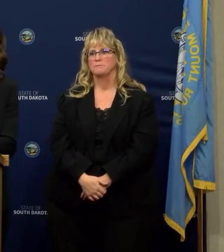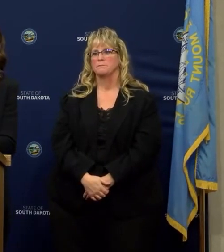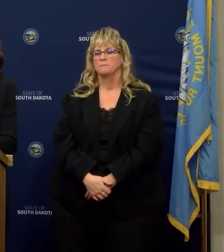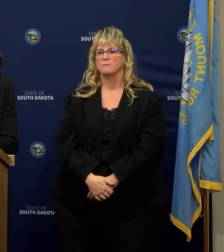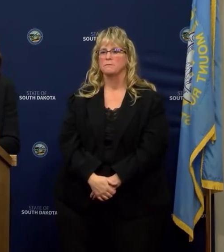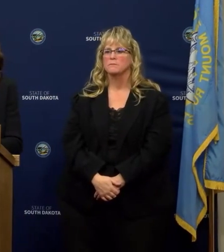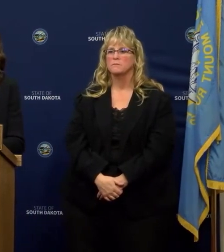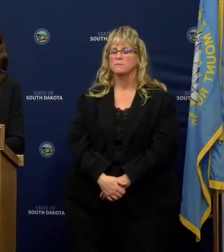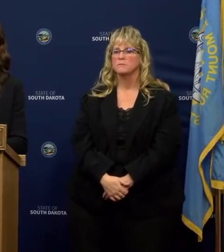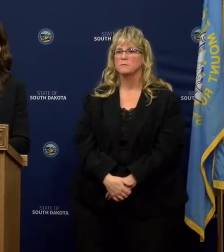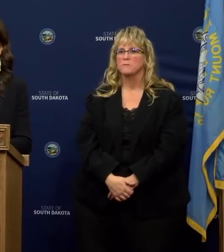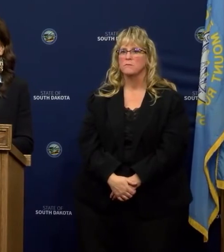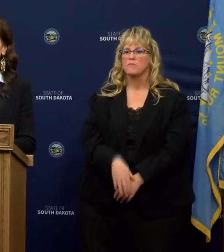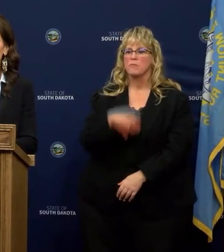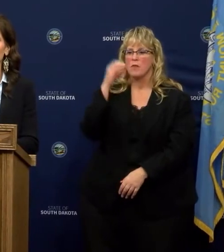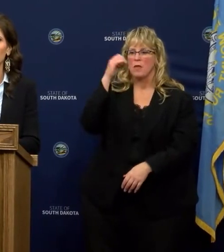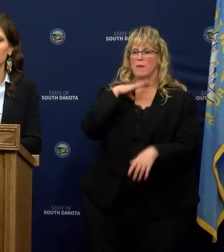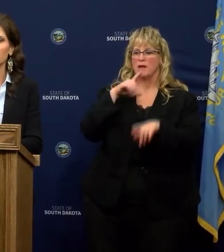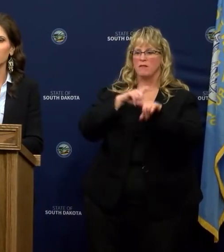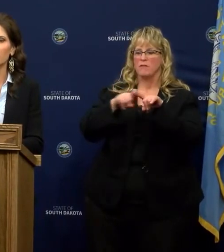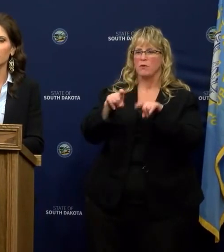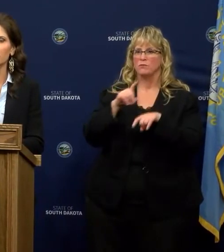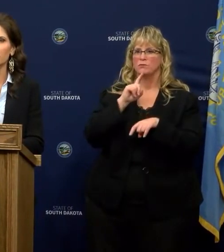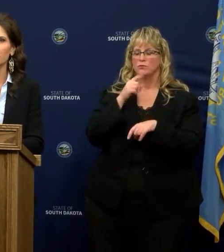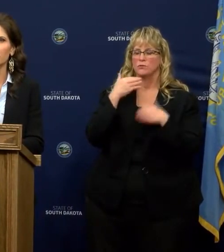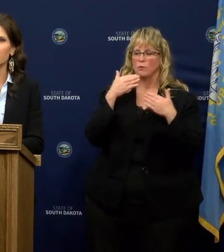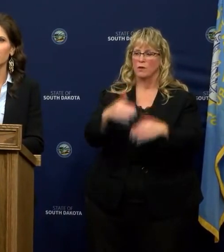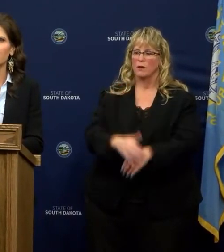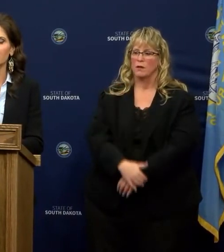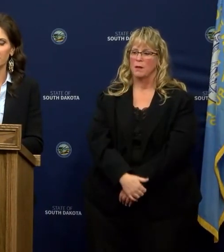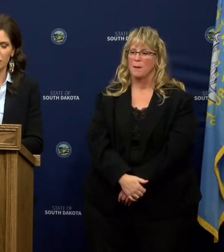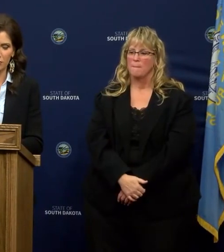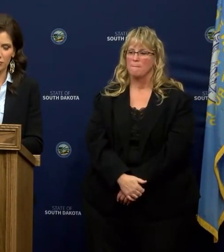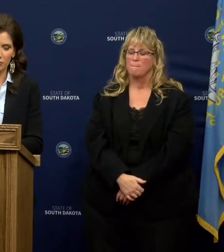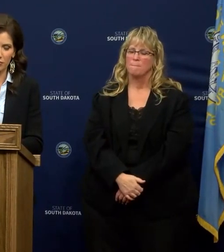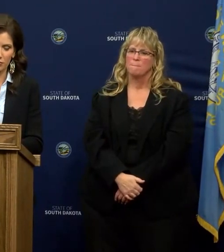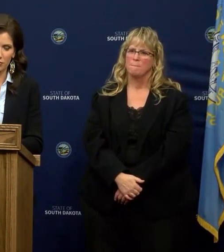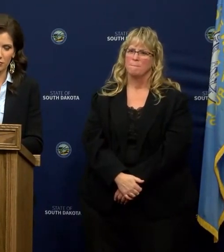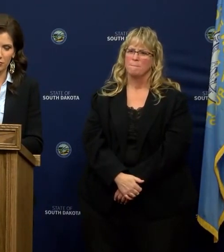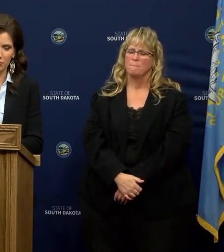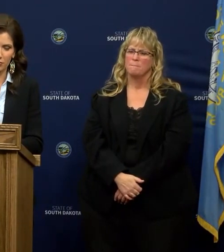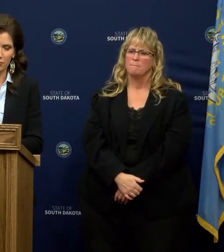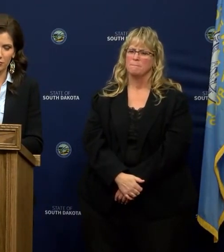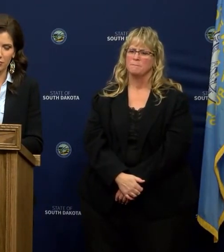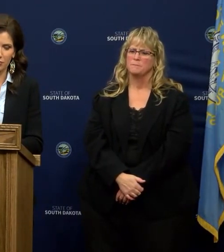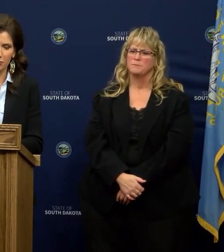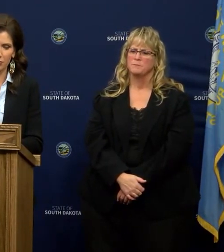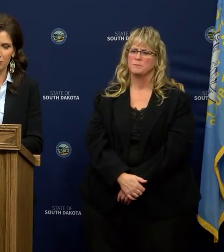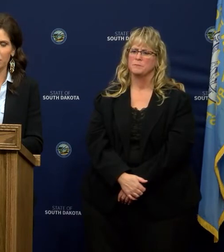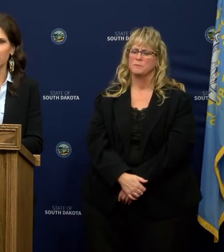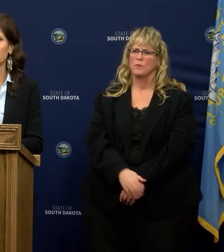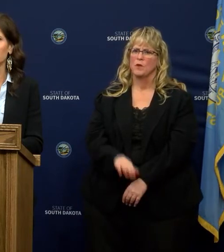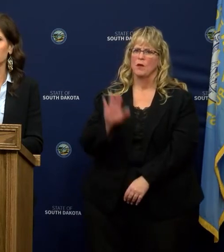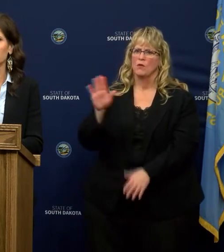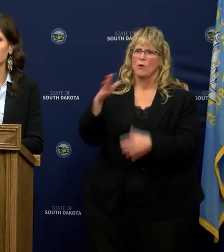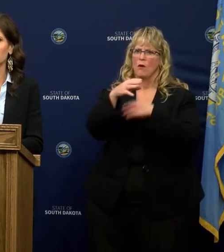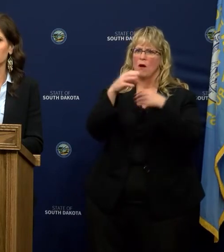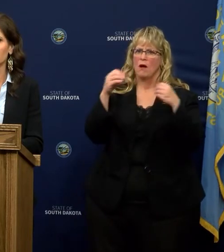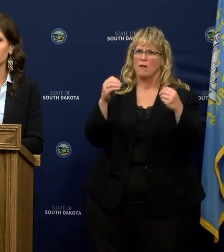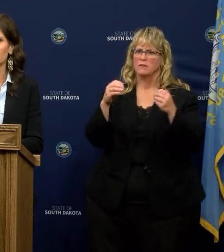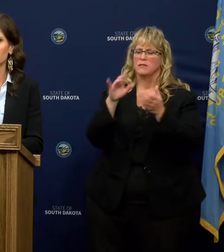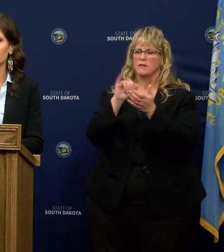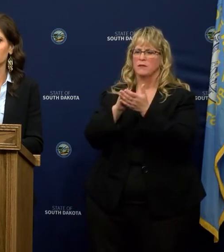Hi, this is Alex Portal with the Black Hills Pioneer. Sure, Alex, go ahead. Hi. So your office is arguing that these checkpoints